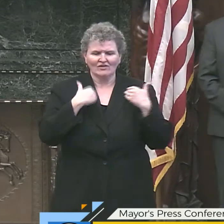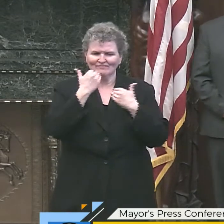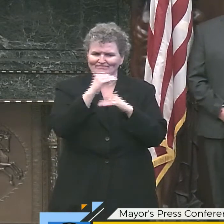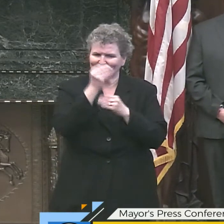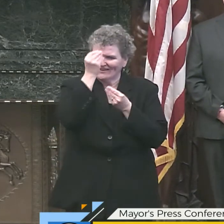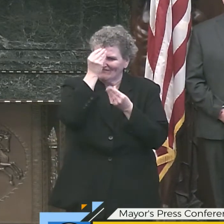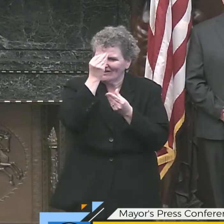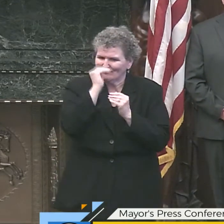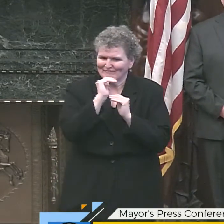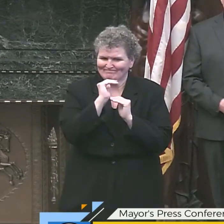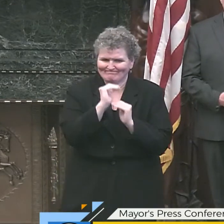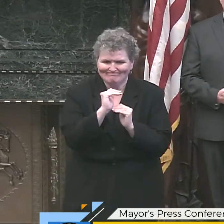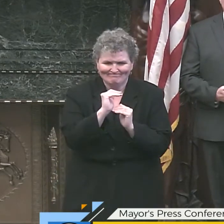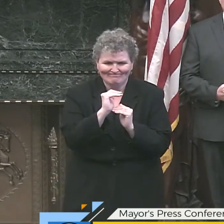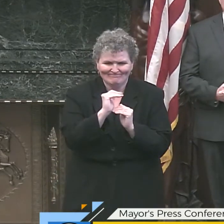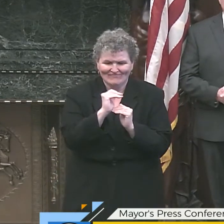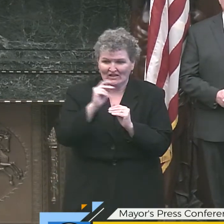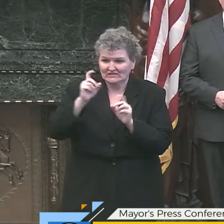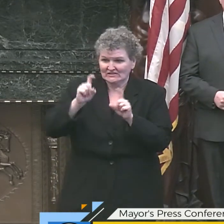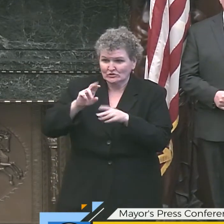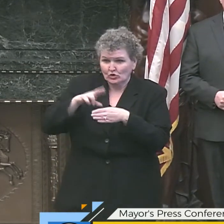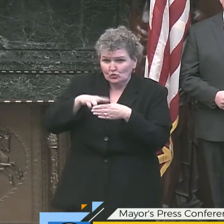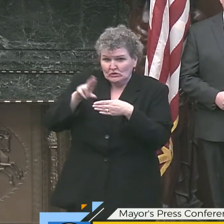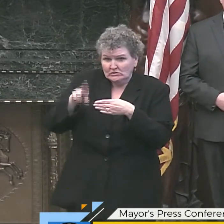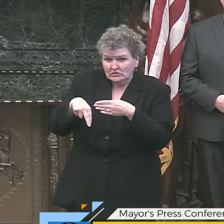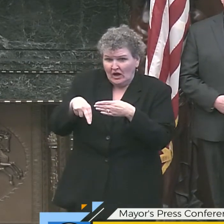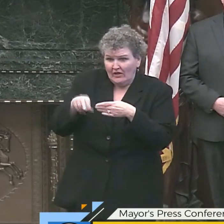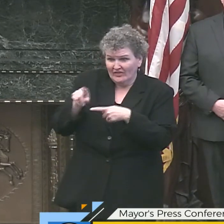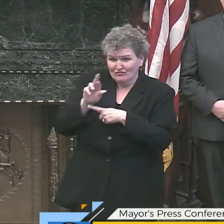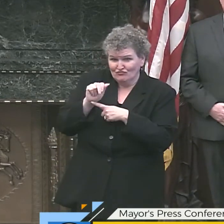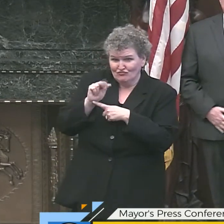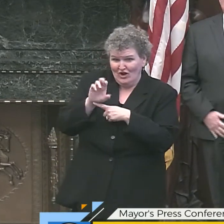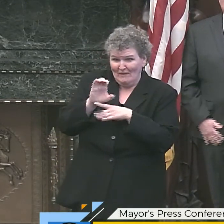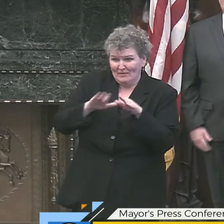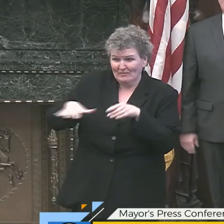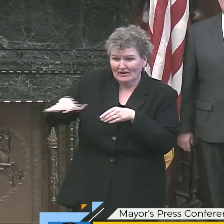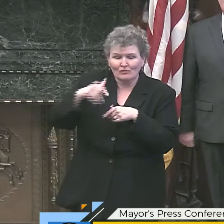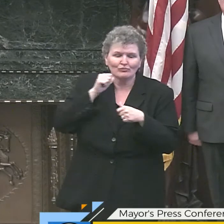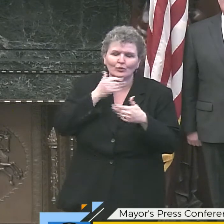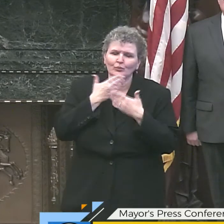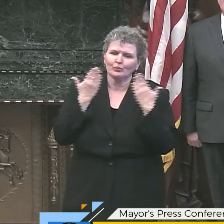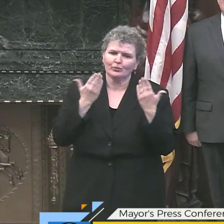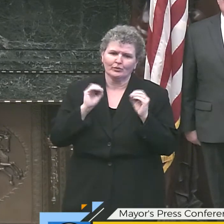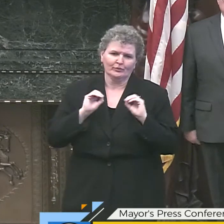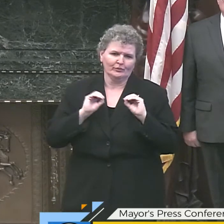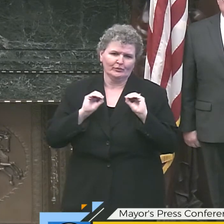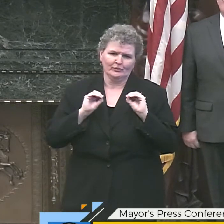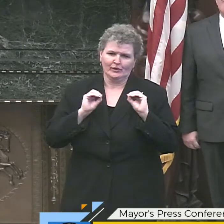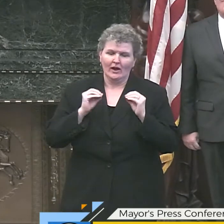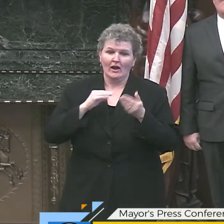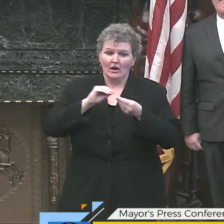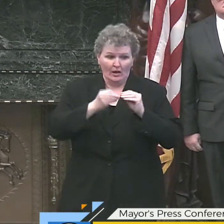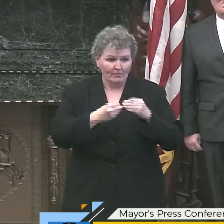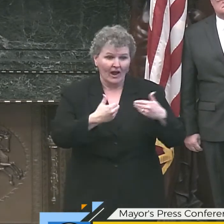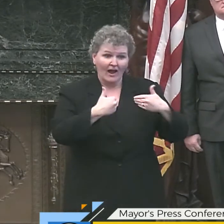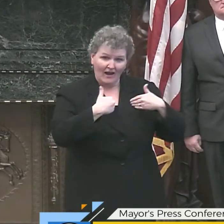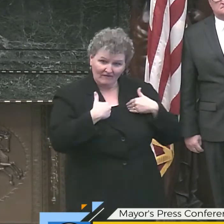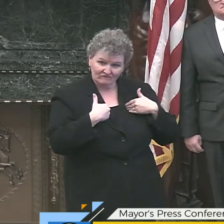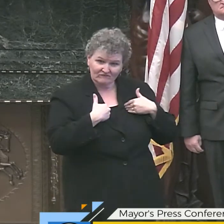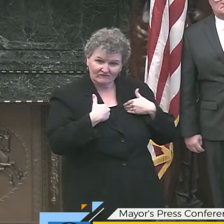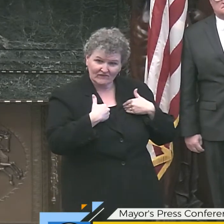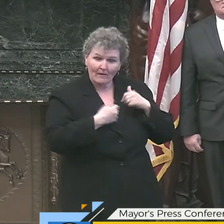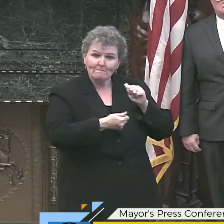we don't have race information on it at all. And so I'm just looking at a few of the numbers where we do have race information. I can tell you that the majority of that right now is African